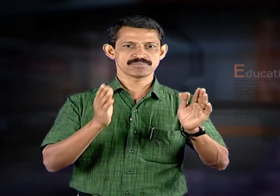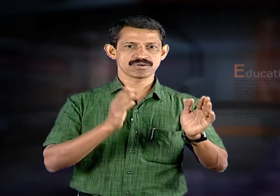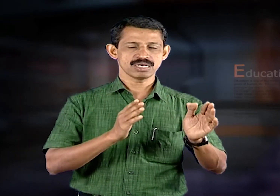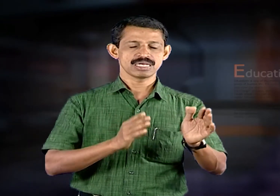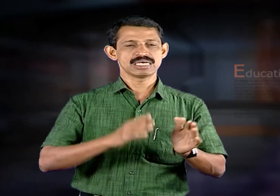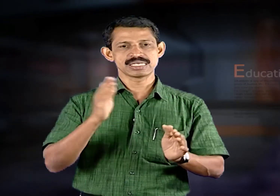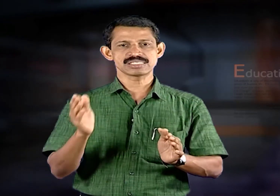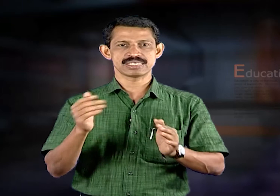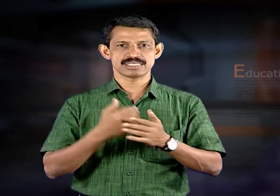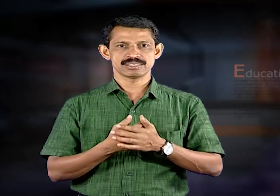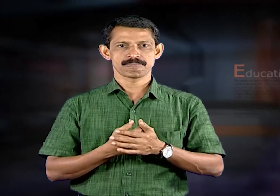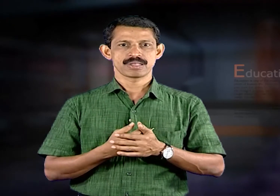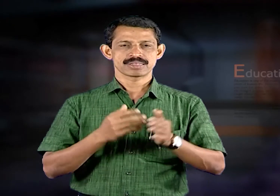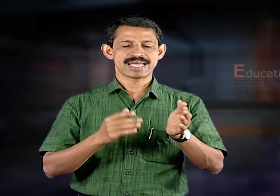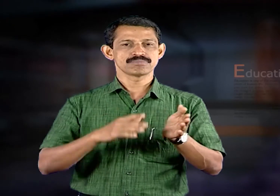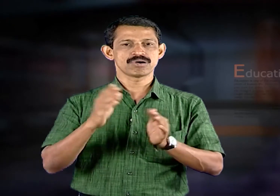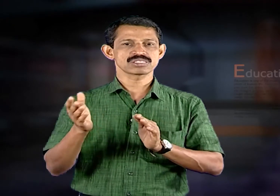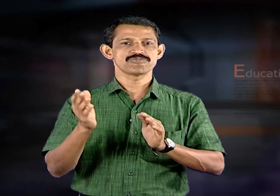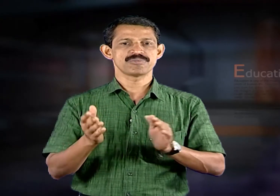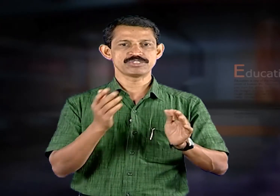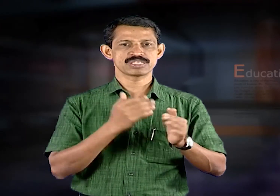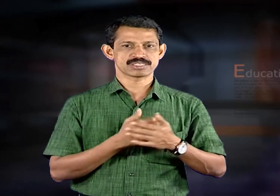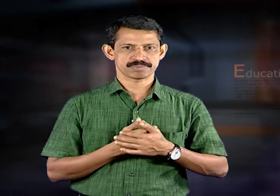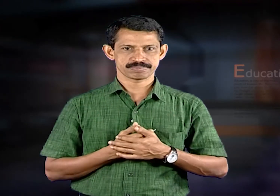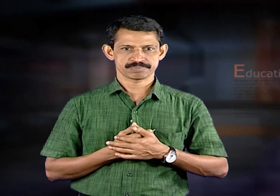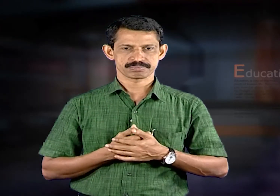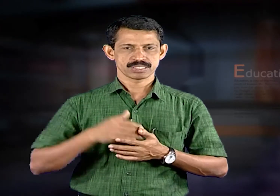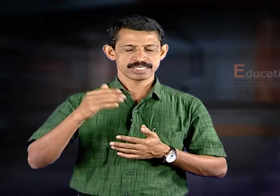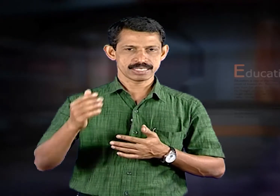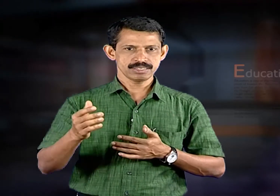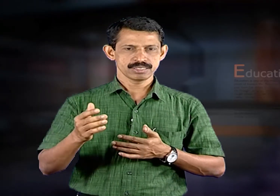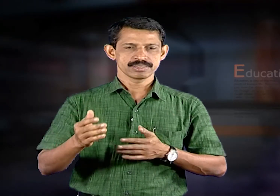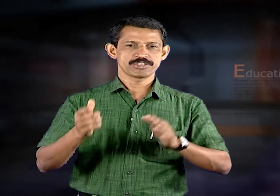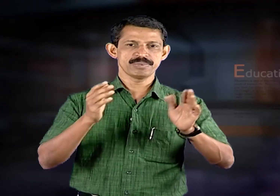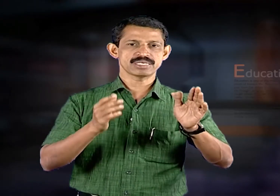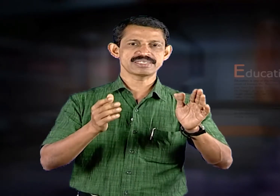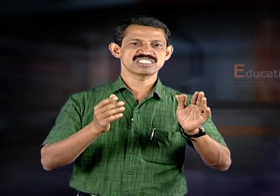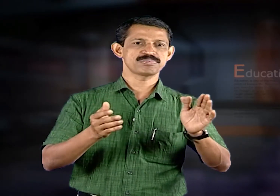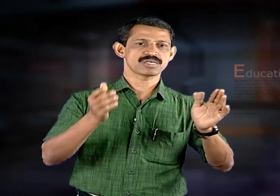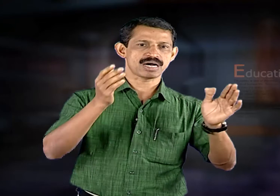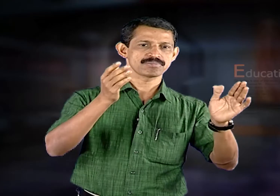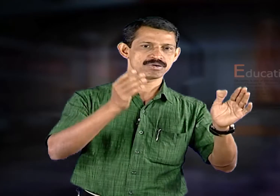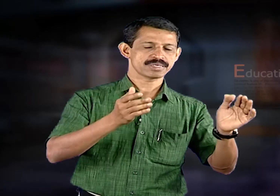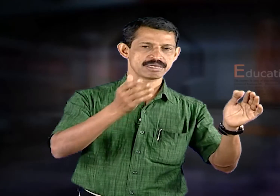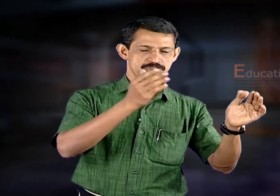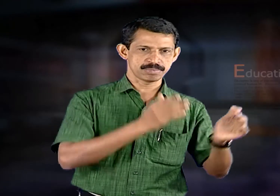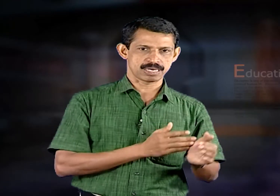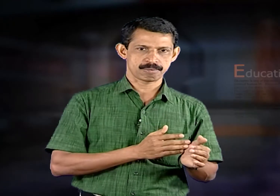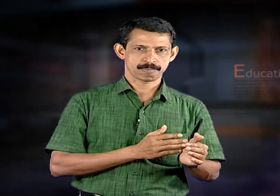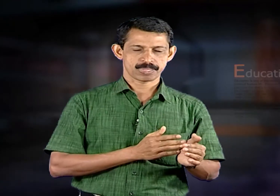more learner centered than most formal education. Here, the human relationships are more informal, that